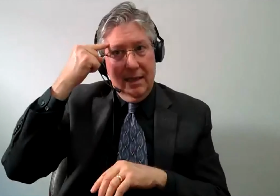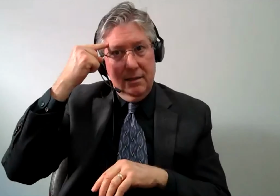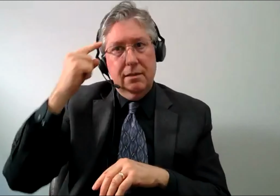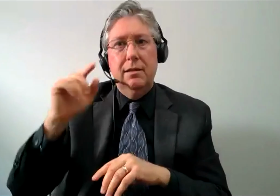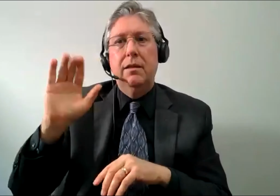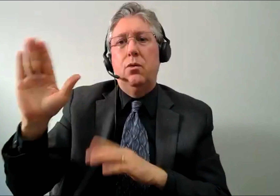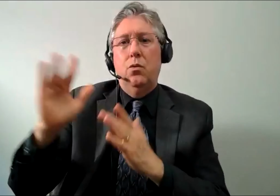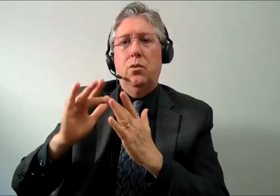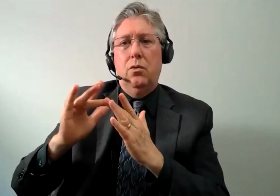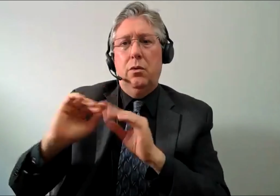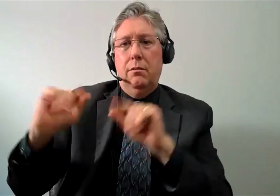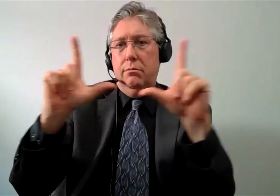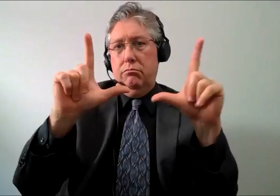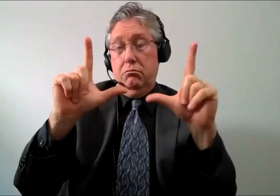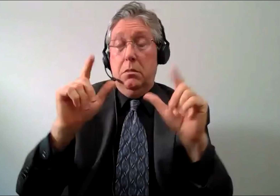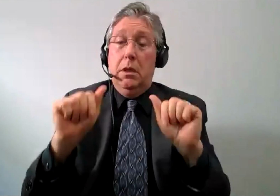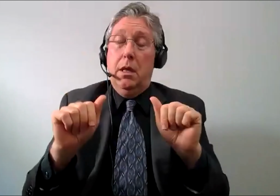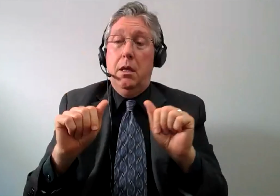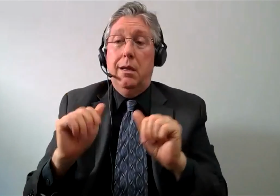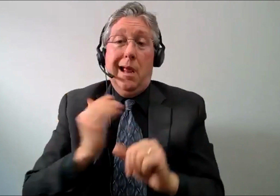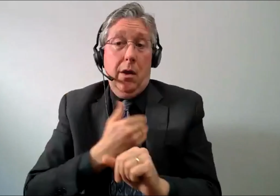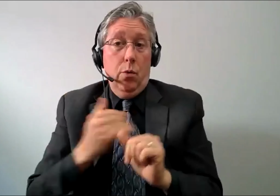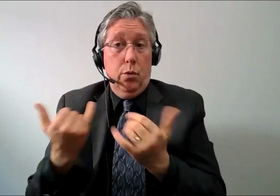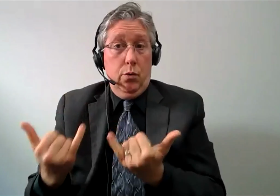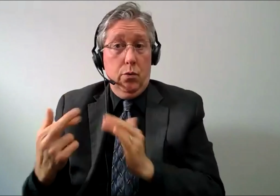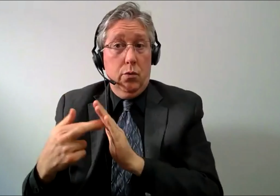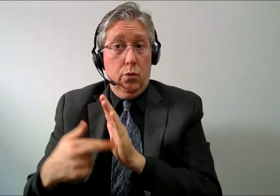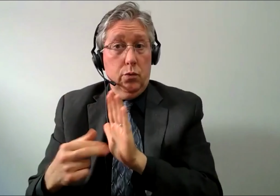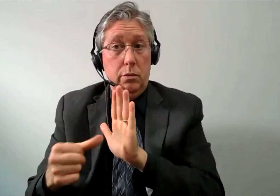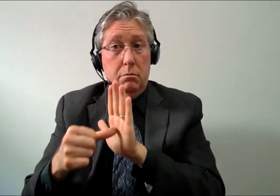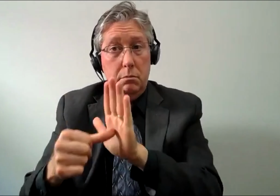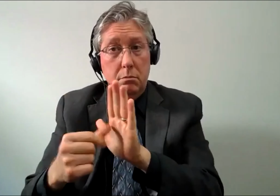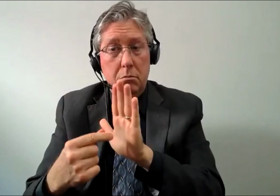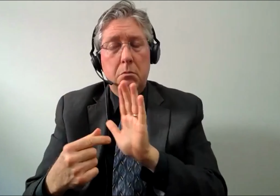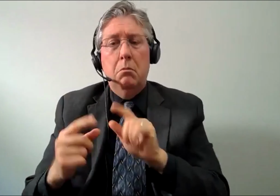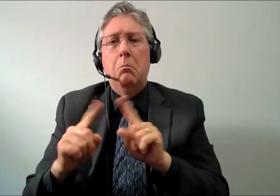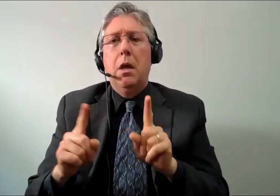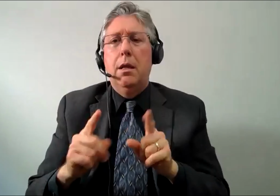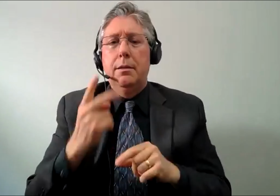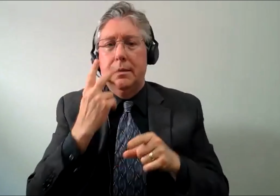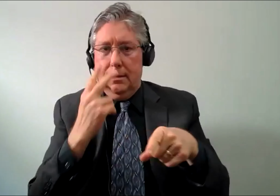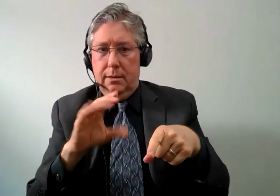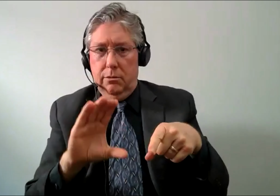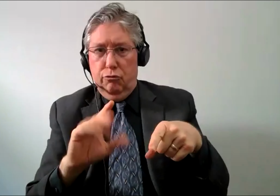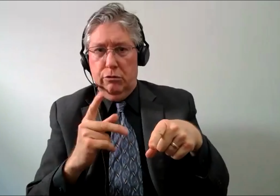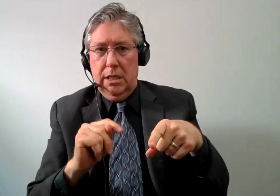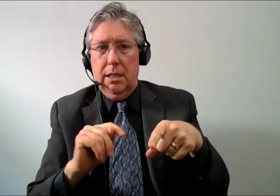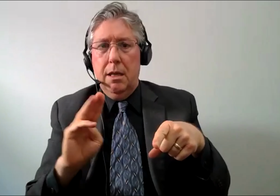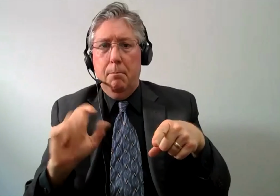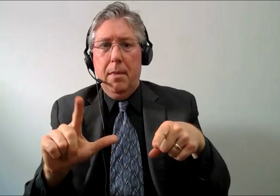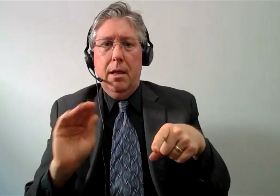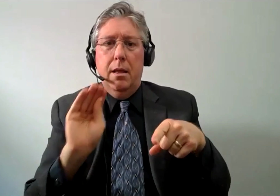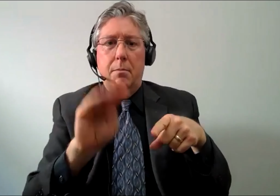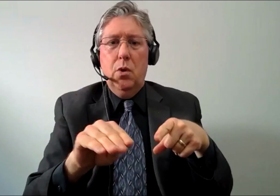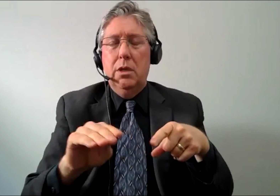to our current rules if that's helpful, but we also, you may see in the chat that Mel posted the link to the Secretary